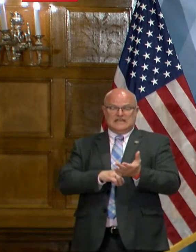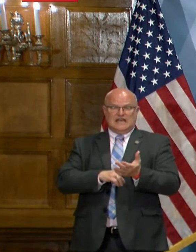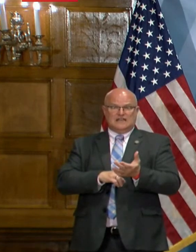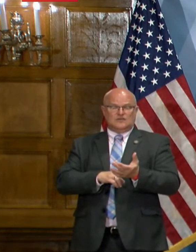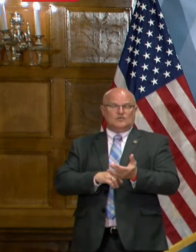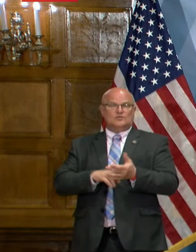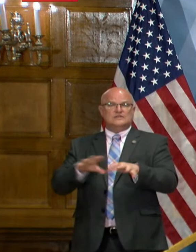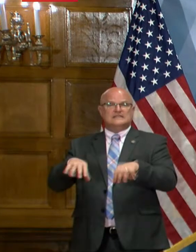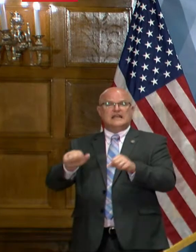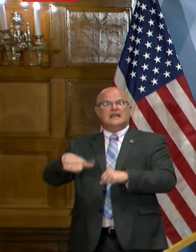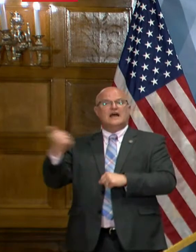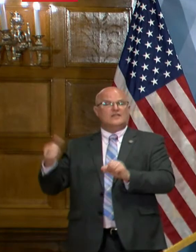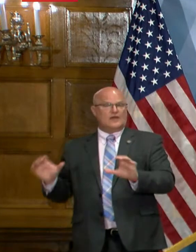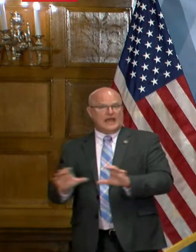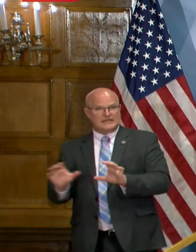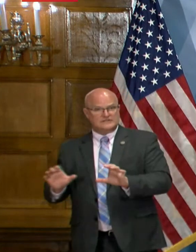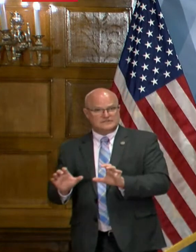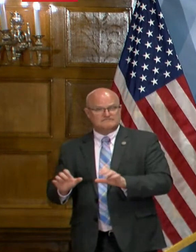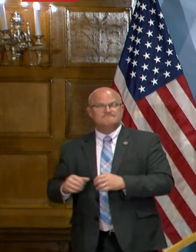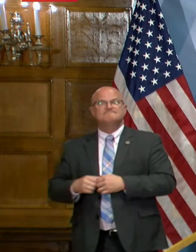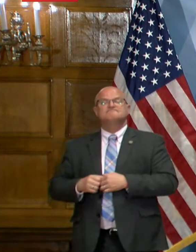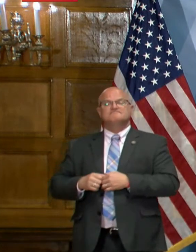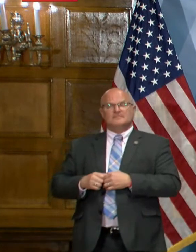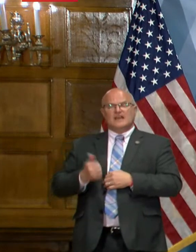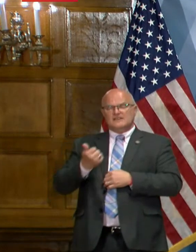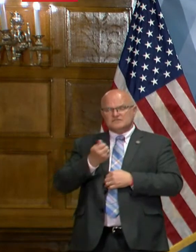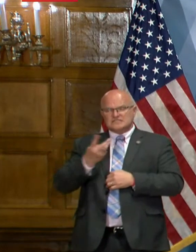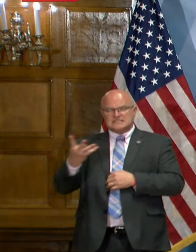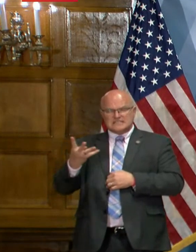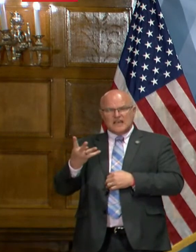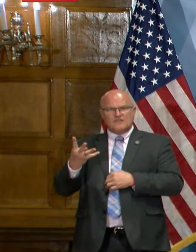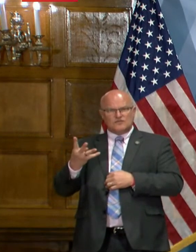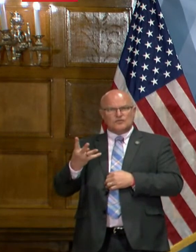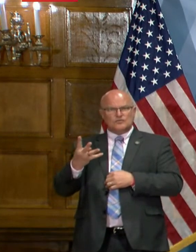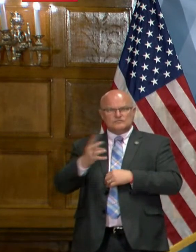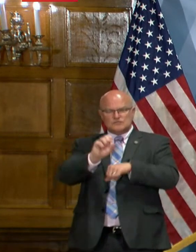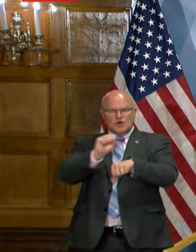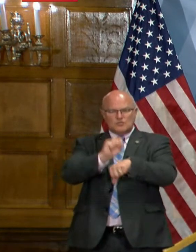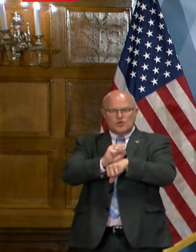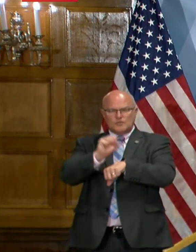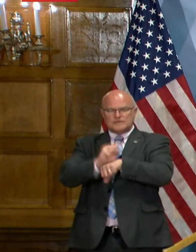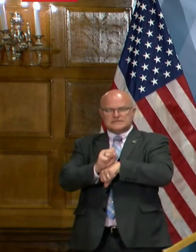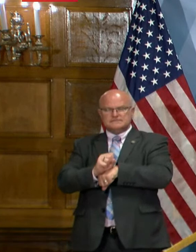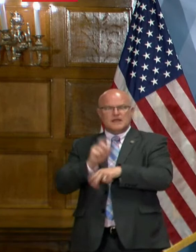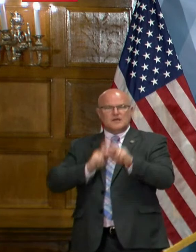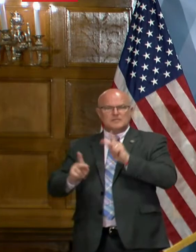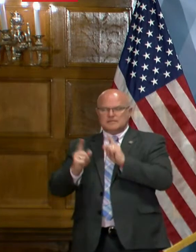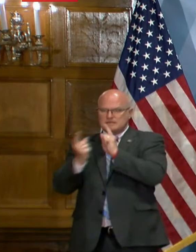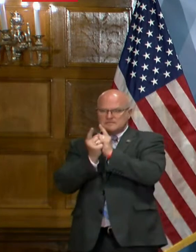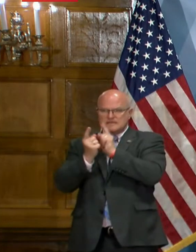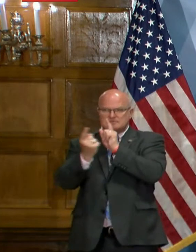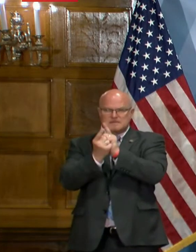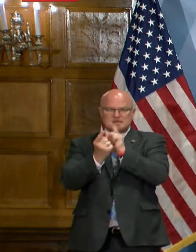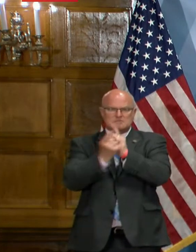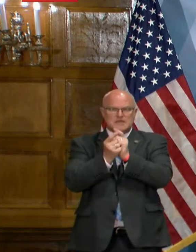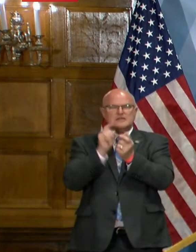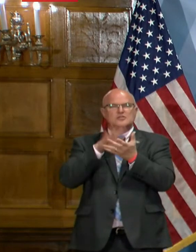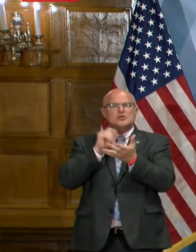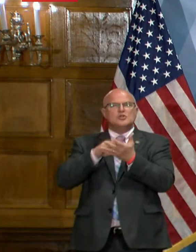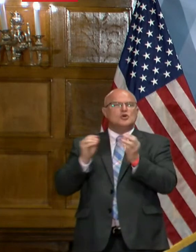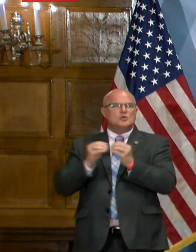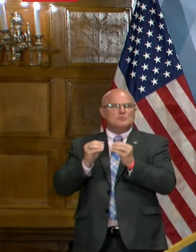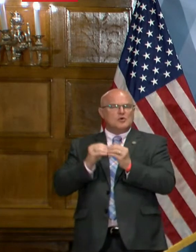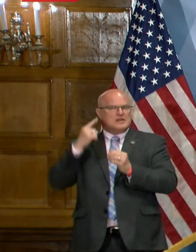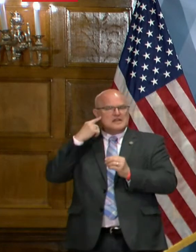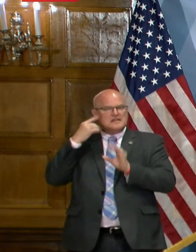or take other action on it. I've got a number of appointments in which I'm listening to people and meeting with them to learn more about it and